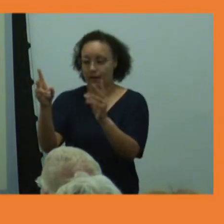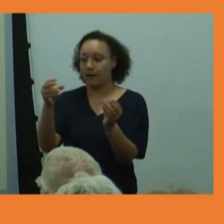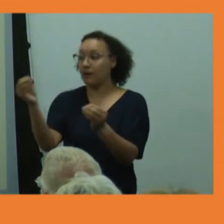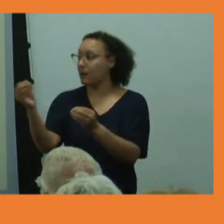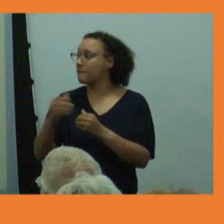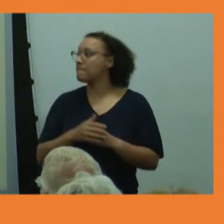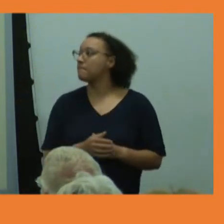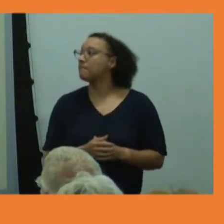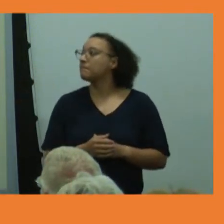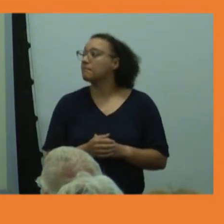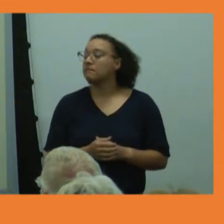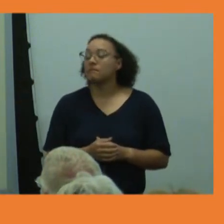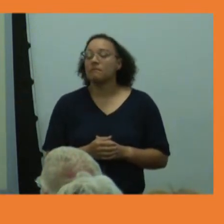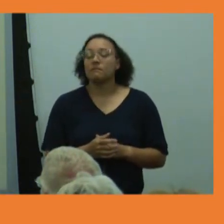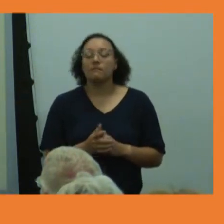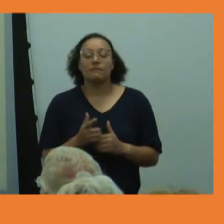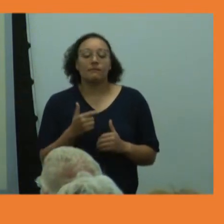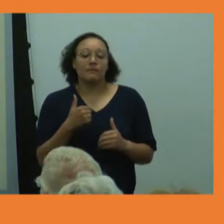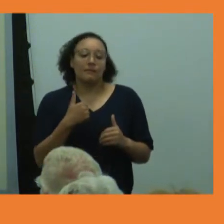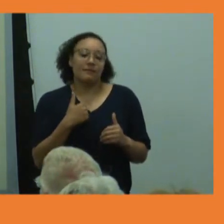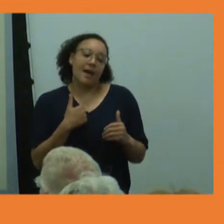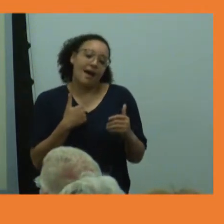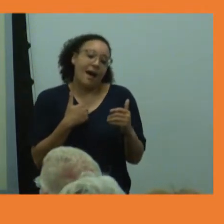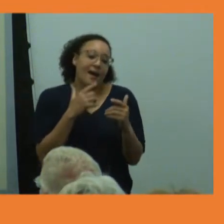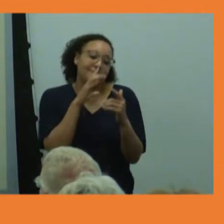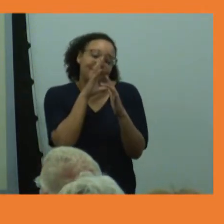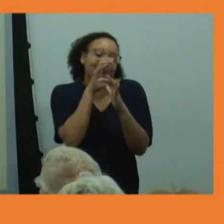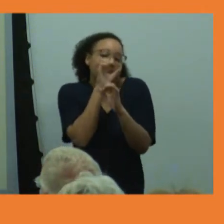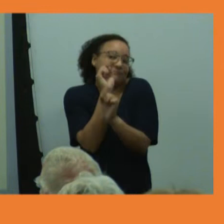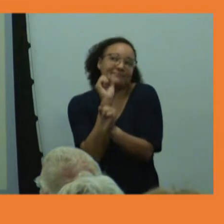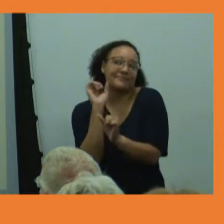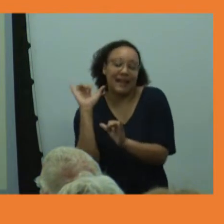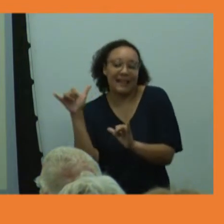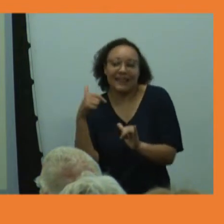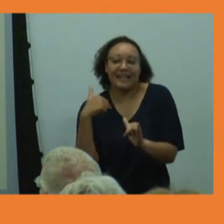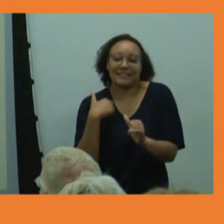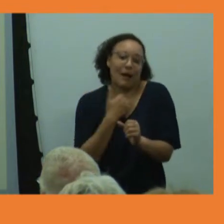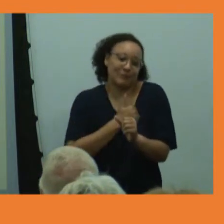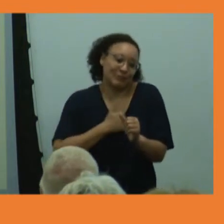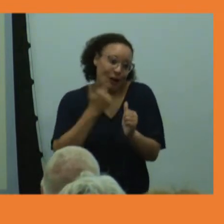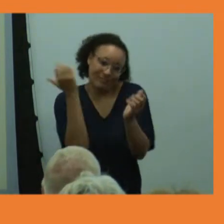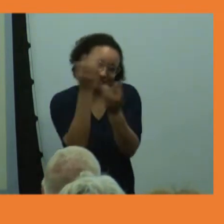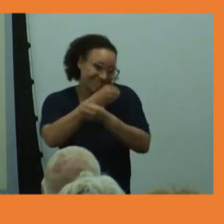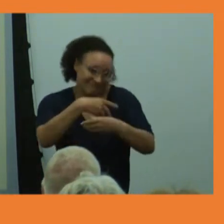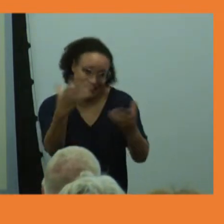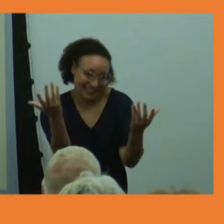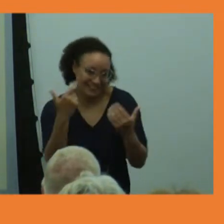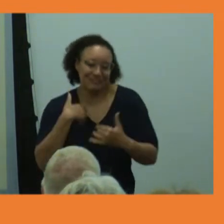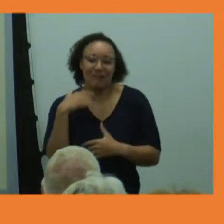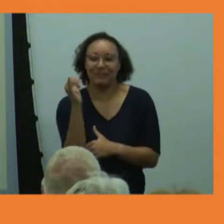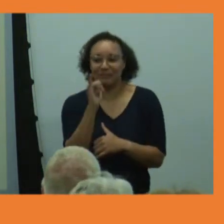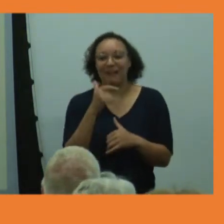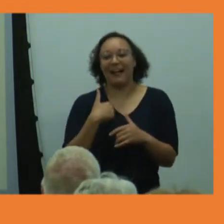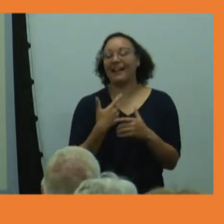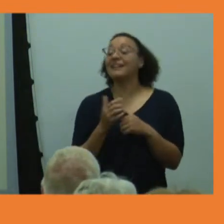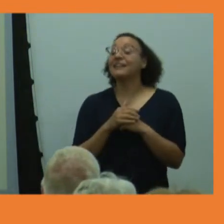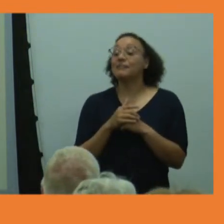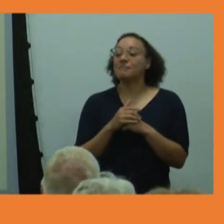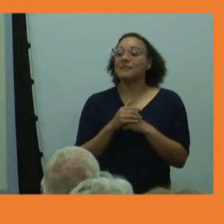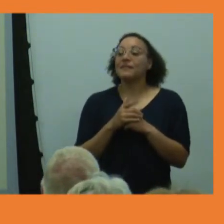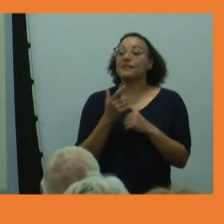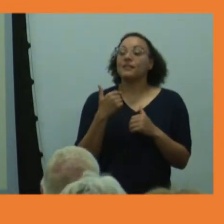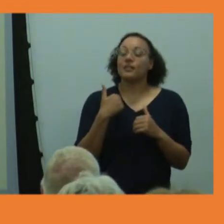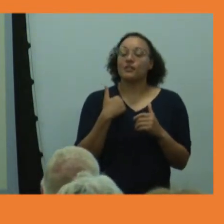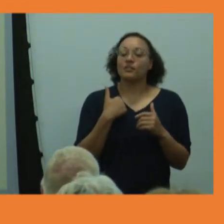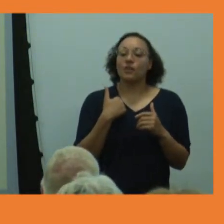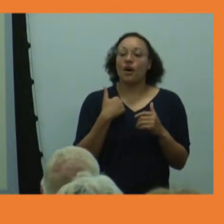this is a hobby horse of mine, I suppose, so you're going to be subjected to it. It's that, you know, the underlying